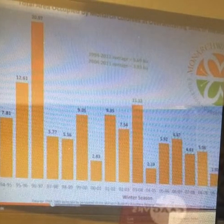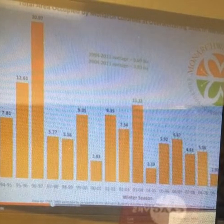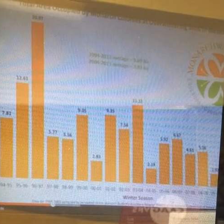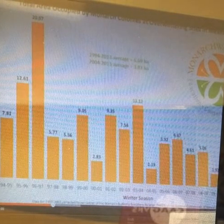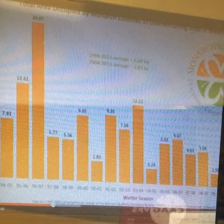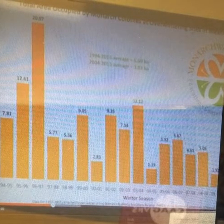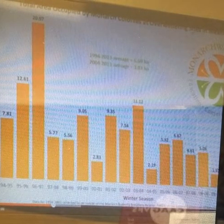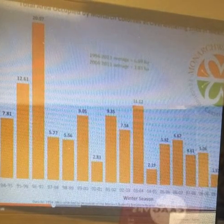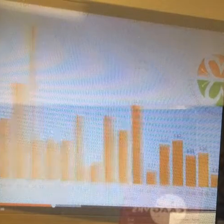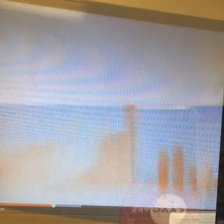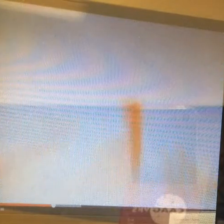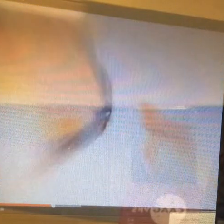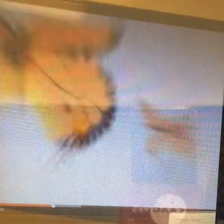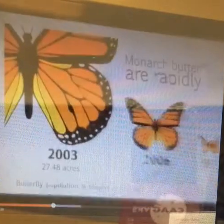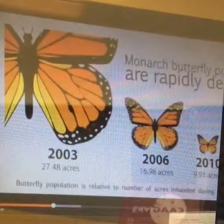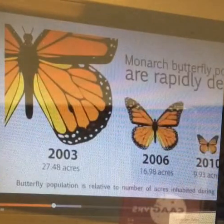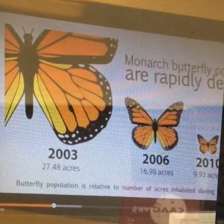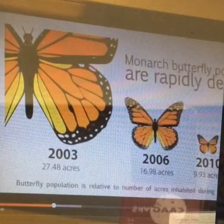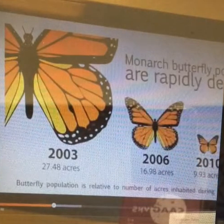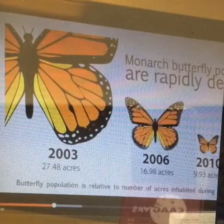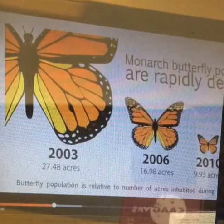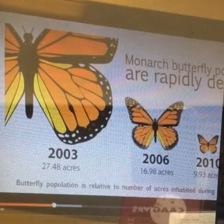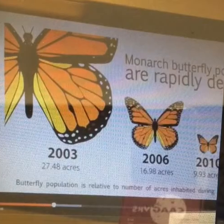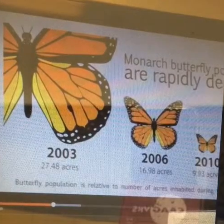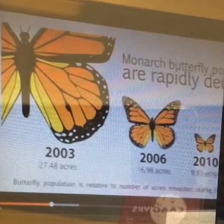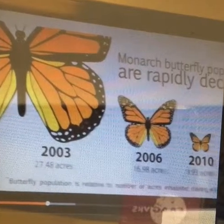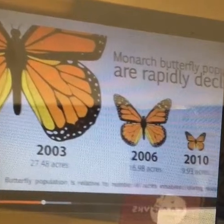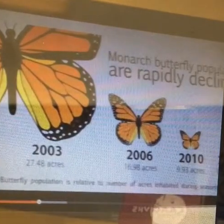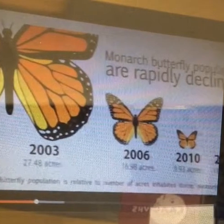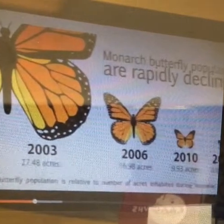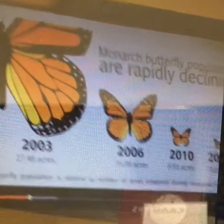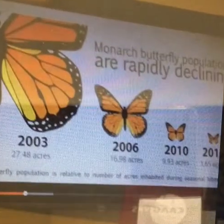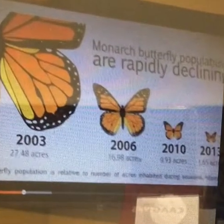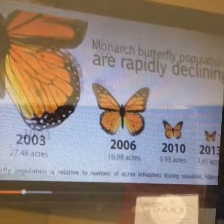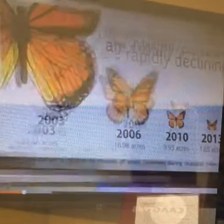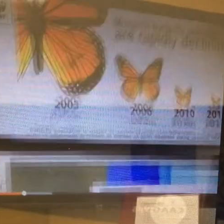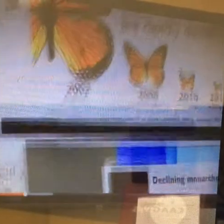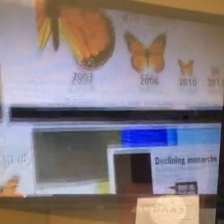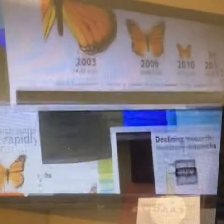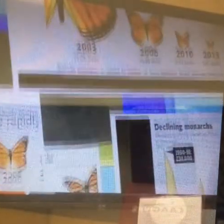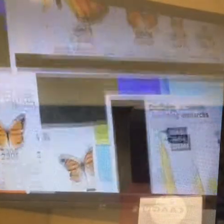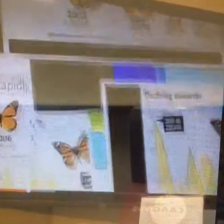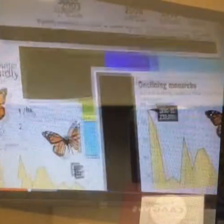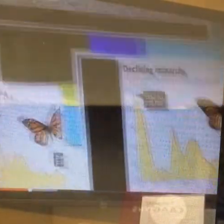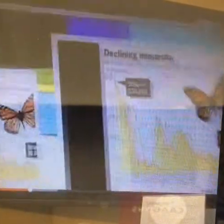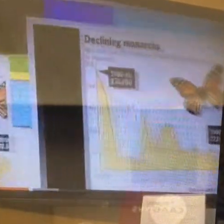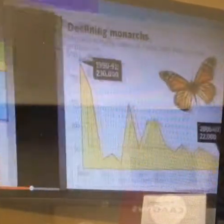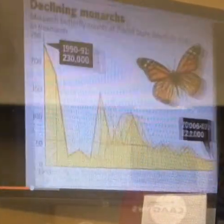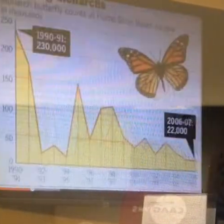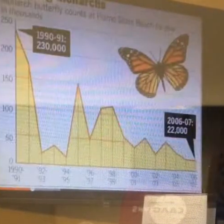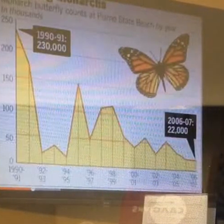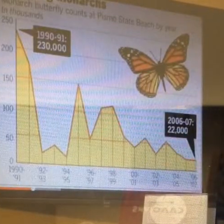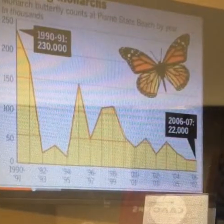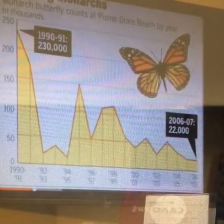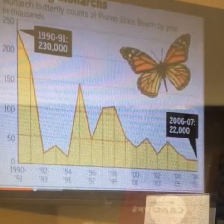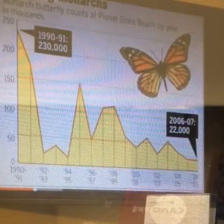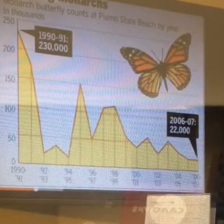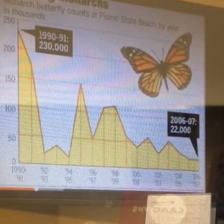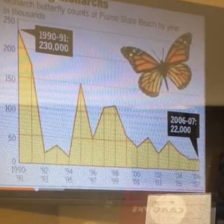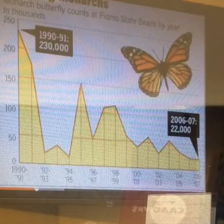You can see here in this graph, and here where they show some alarming numbers, and